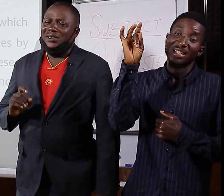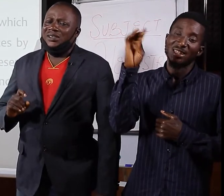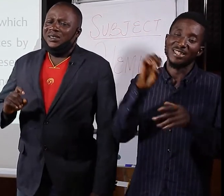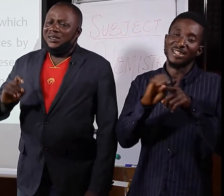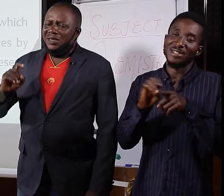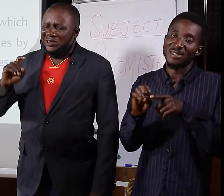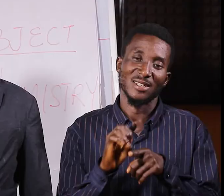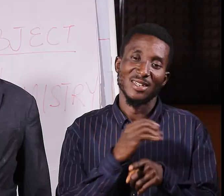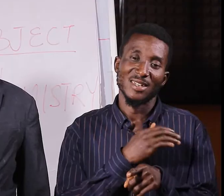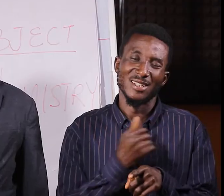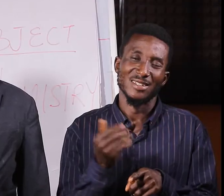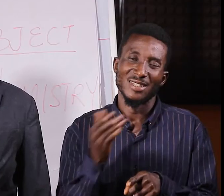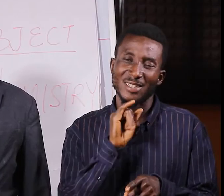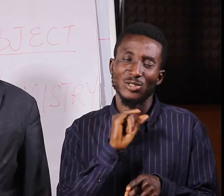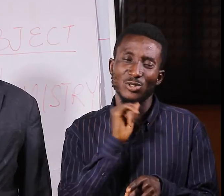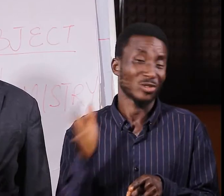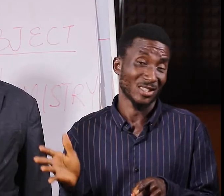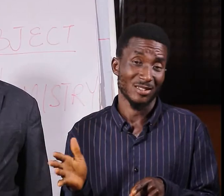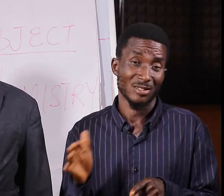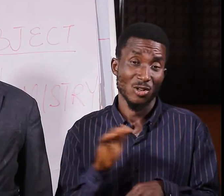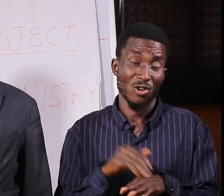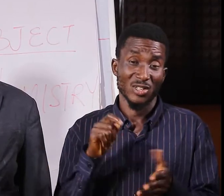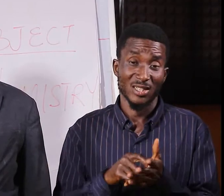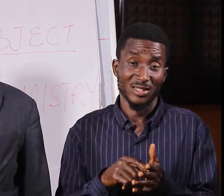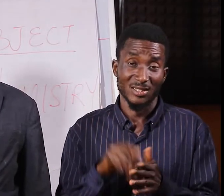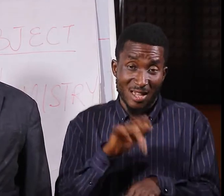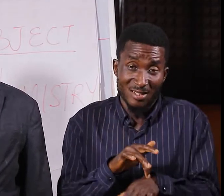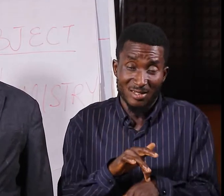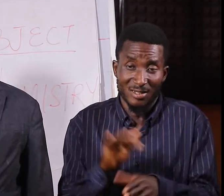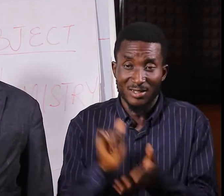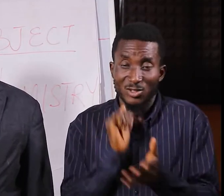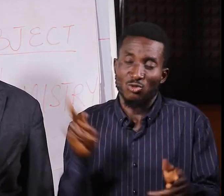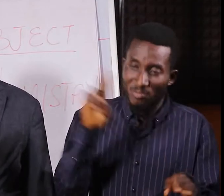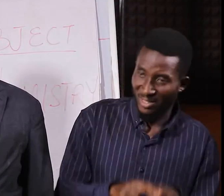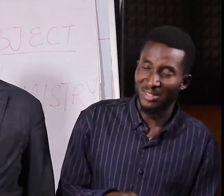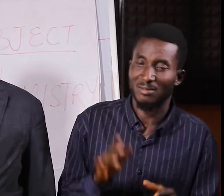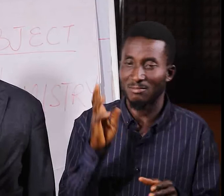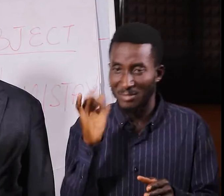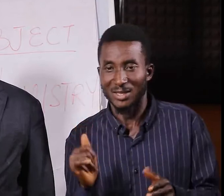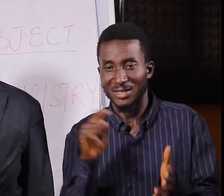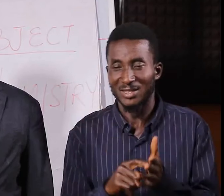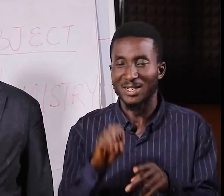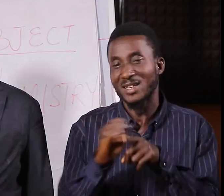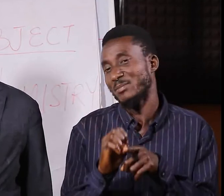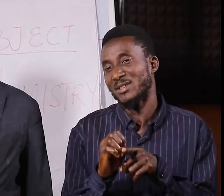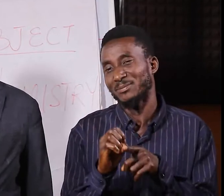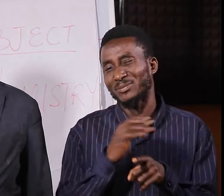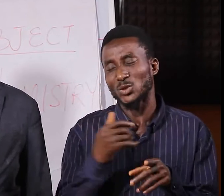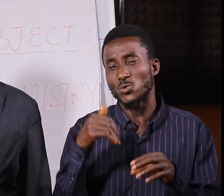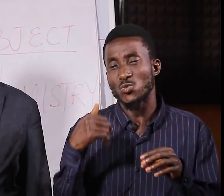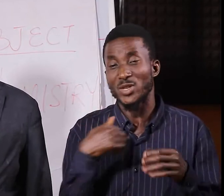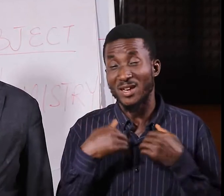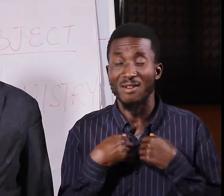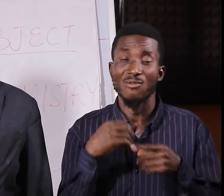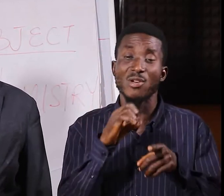And there is nothing in this planet Earth that is not represented by these elements. We have elements in almost everything in the